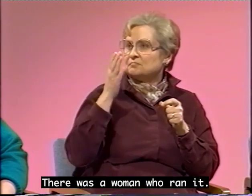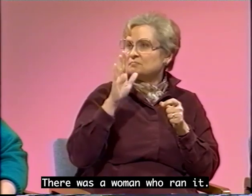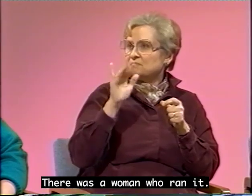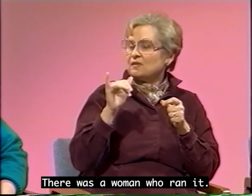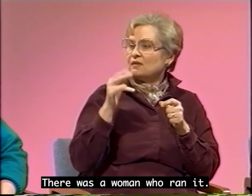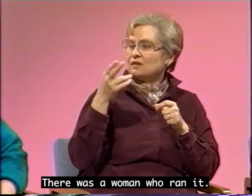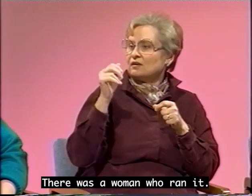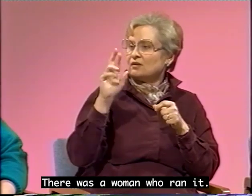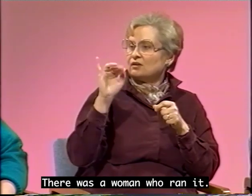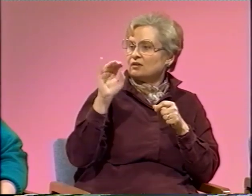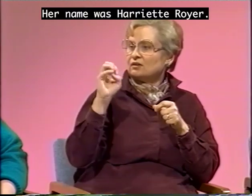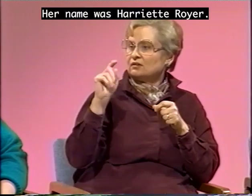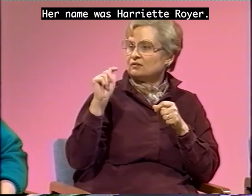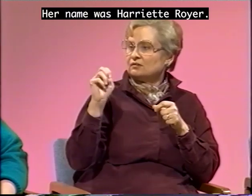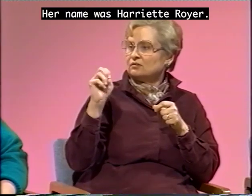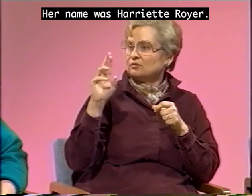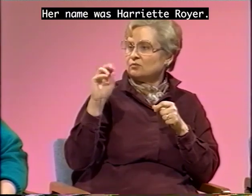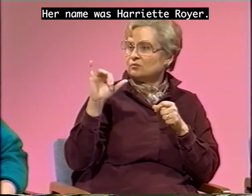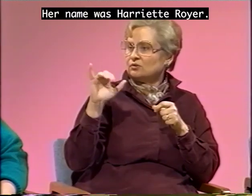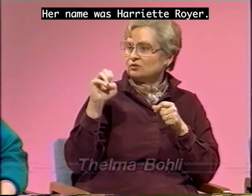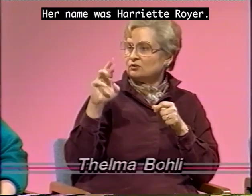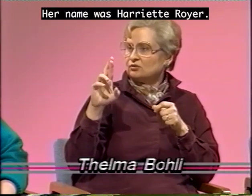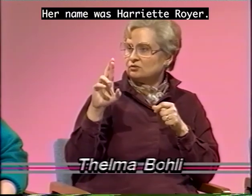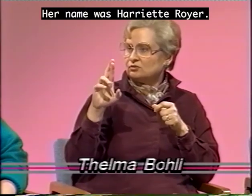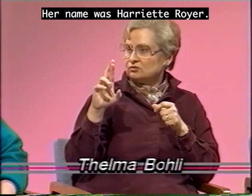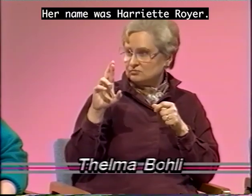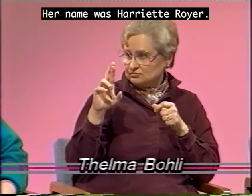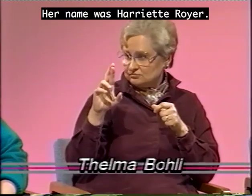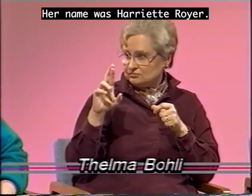who ran it. Her name was Harriet Royer.